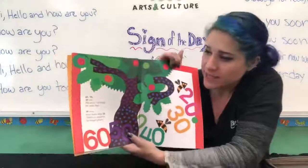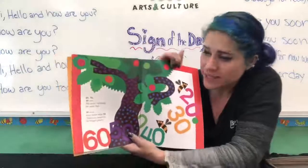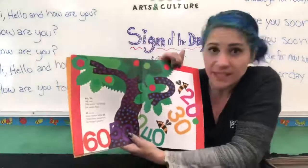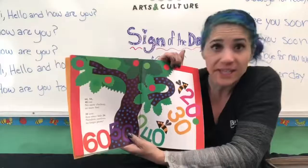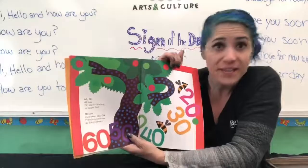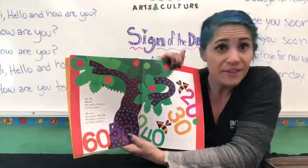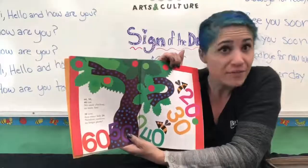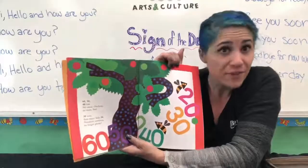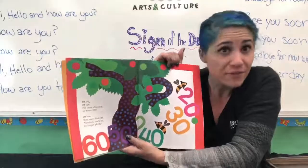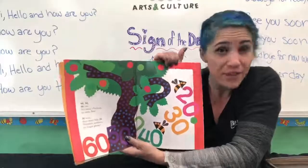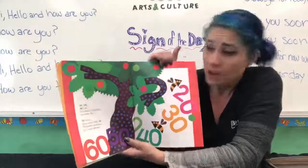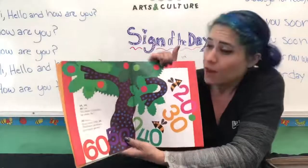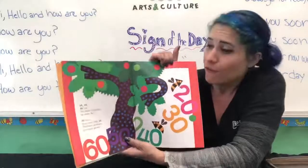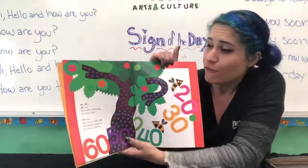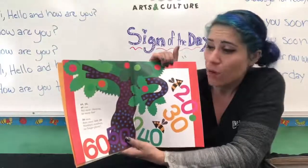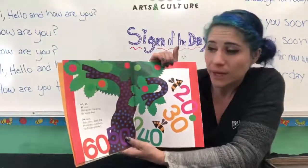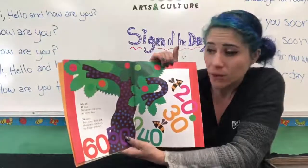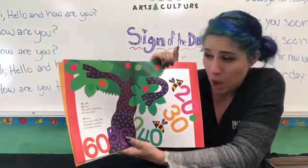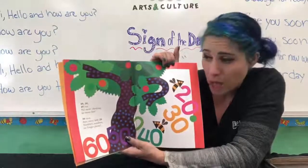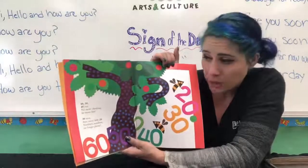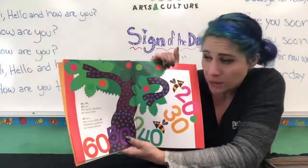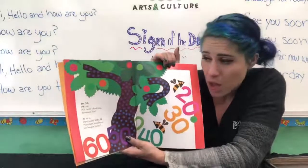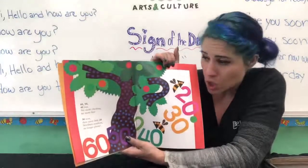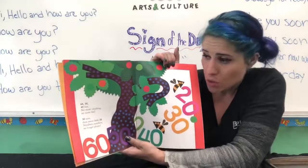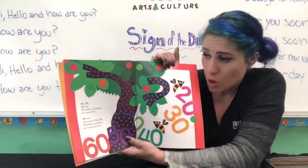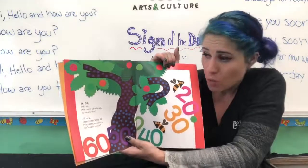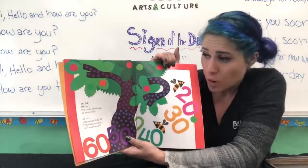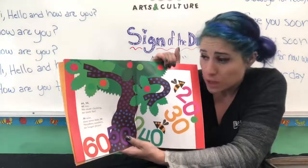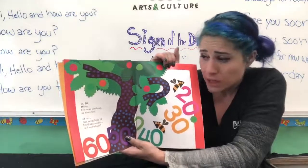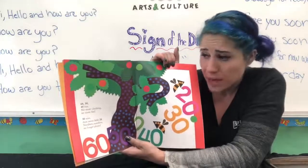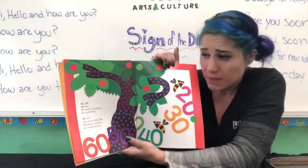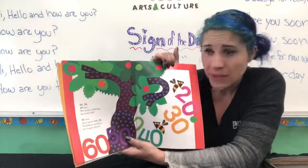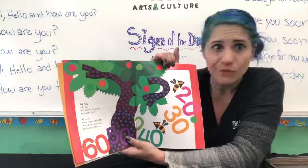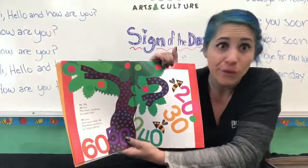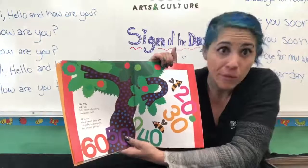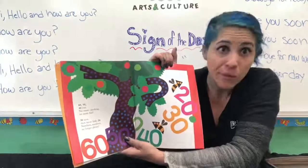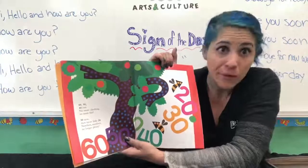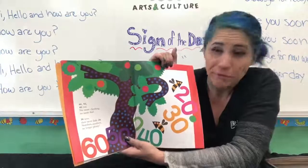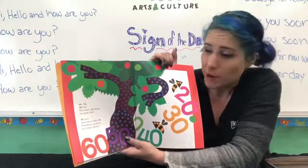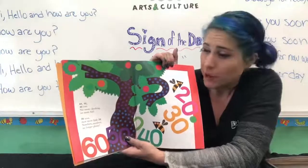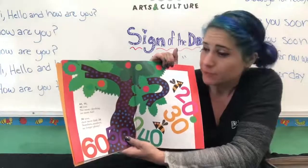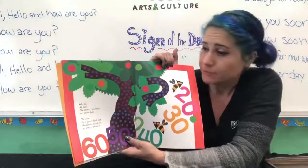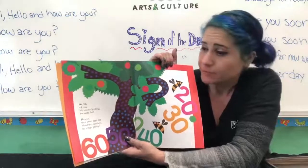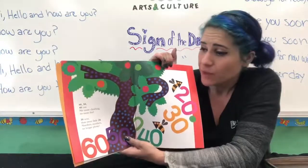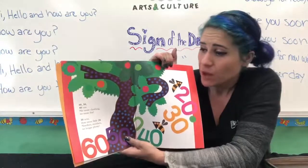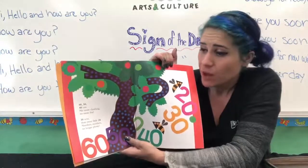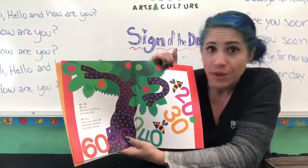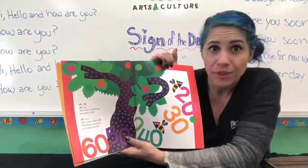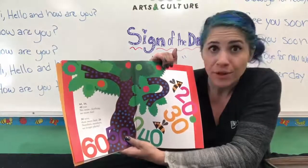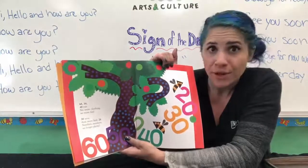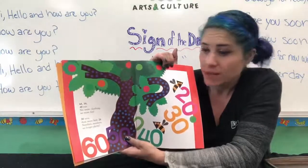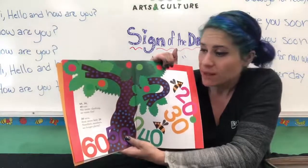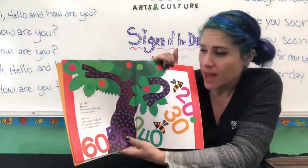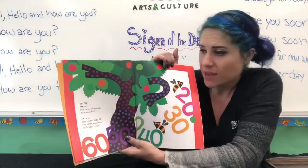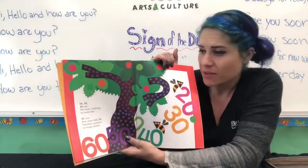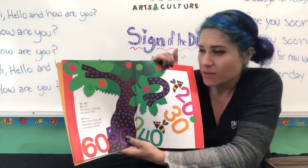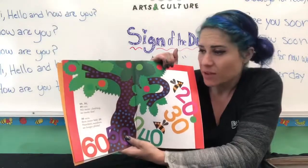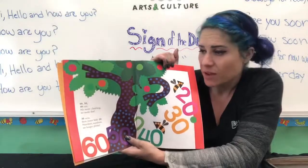60, 50, 40 run, no more climbing, no more fun. 30 next,